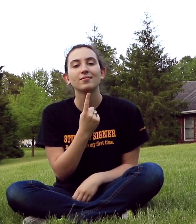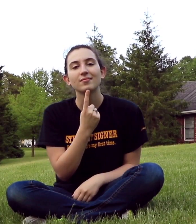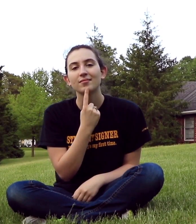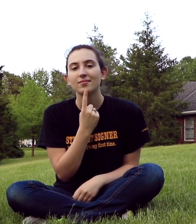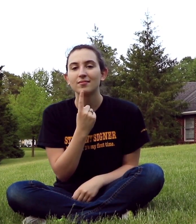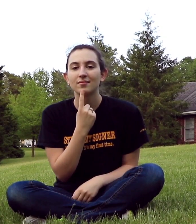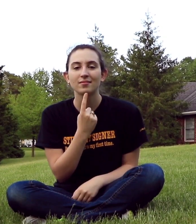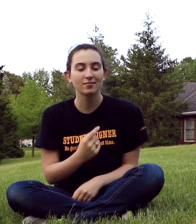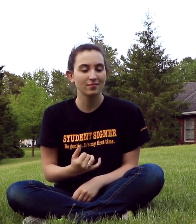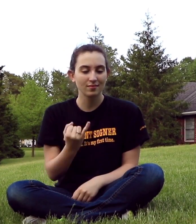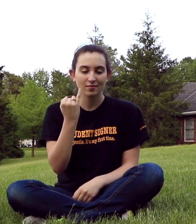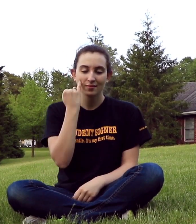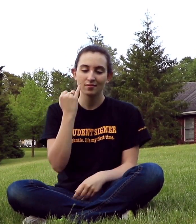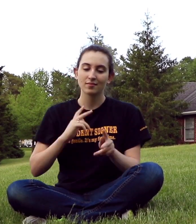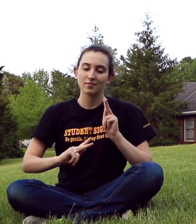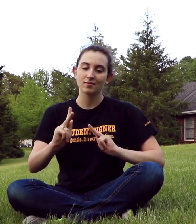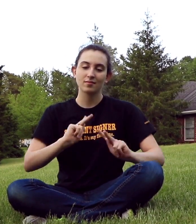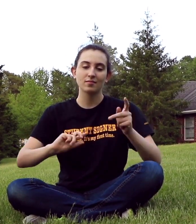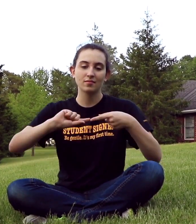say.